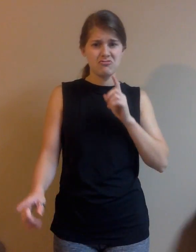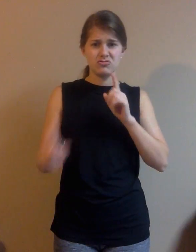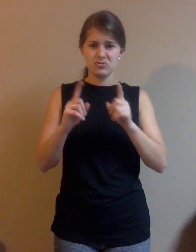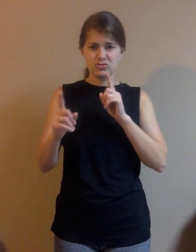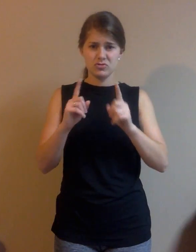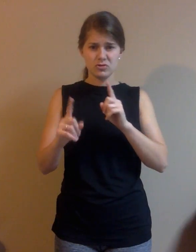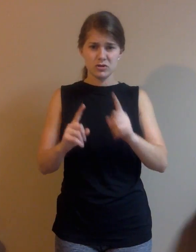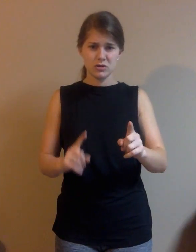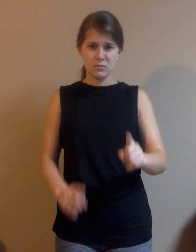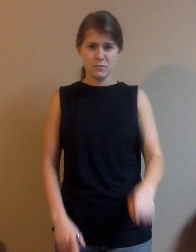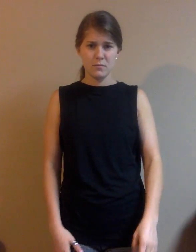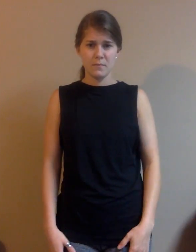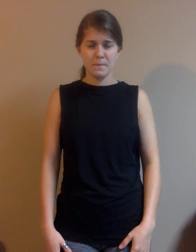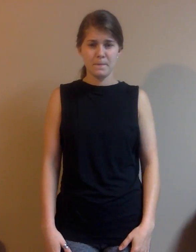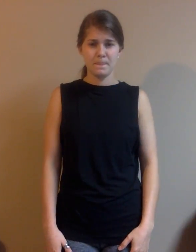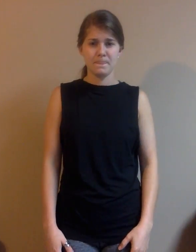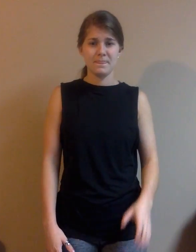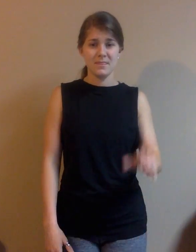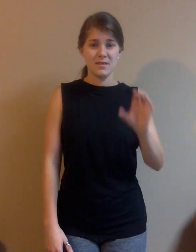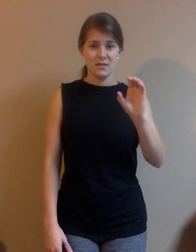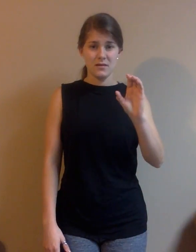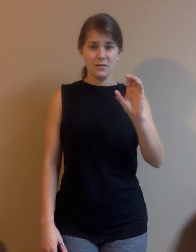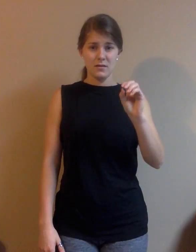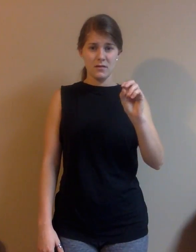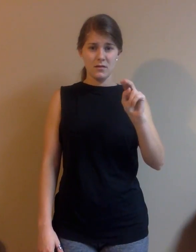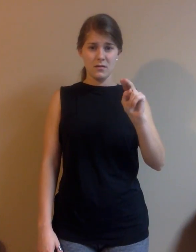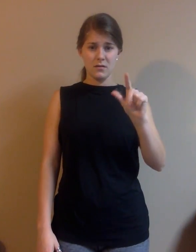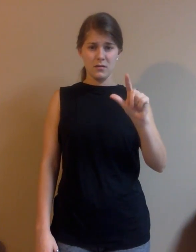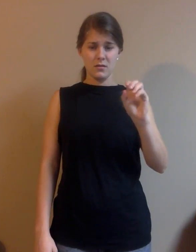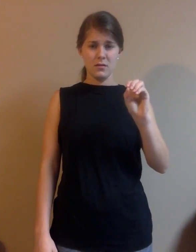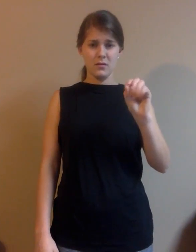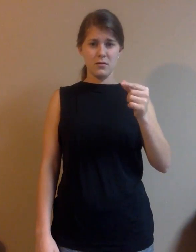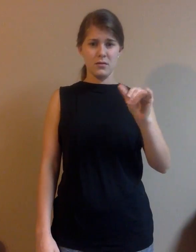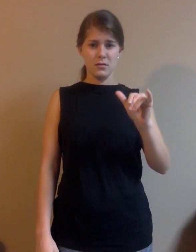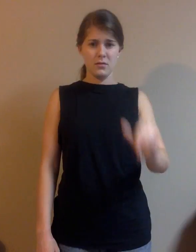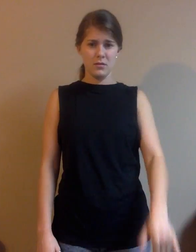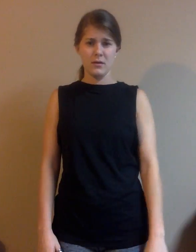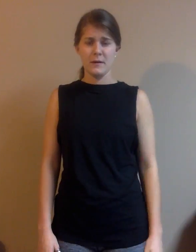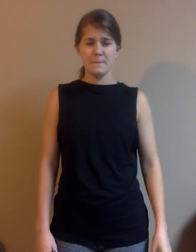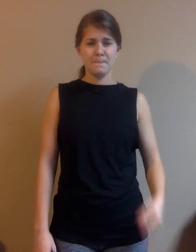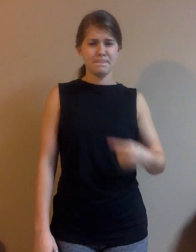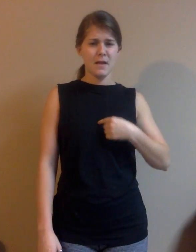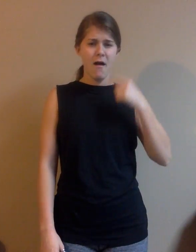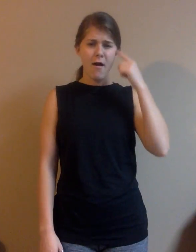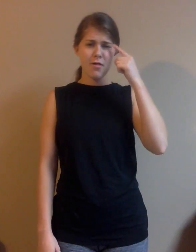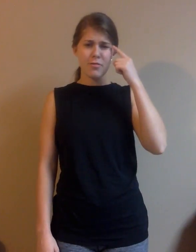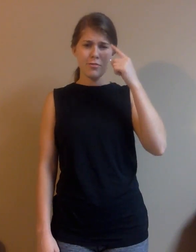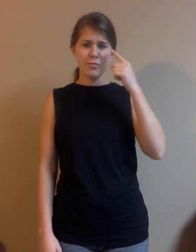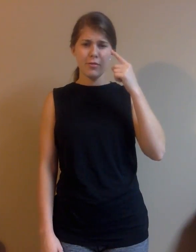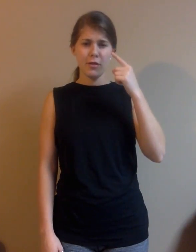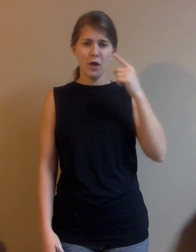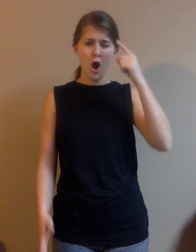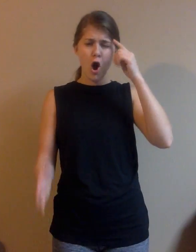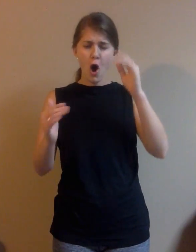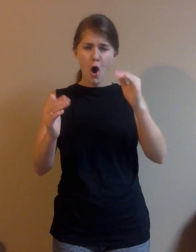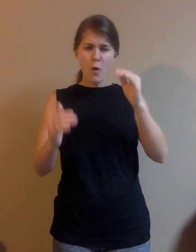Carson. I believe our only hope for the future is to adopt a new conception of human ecology, one in which